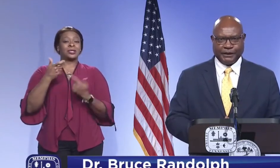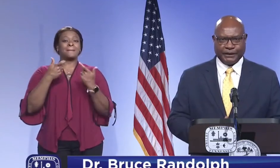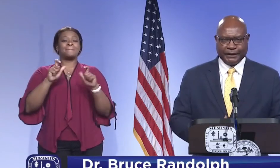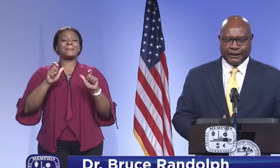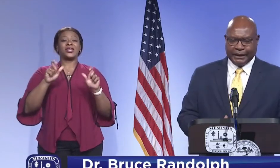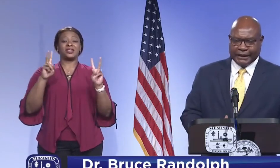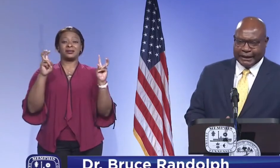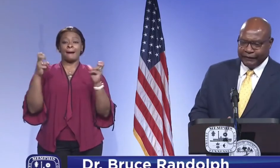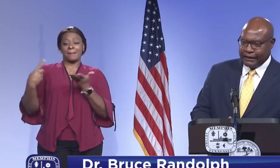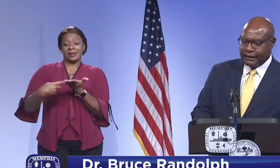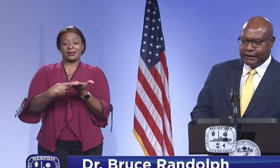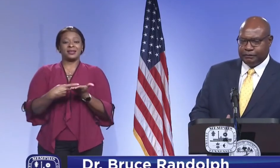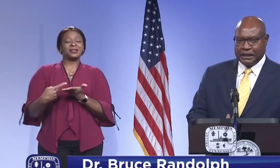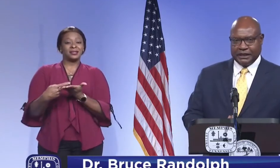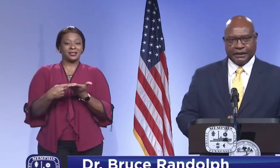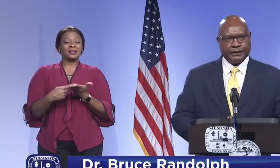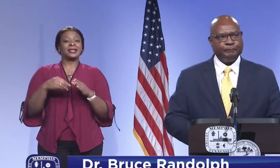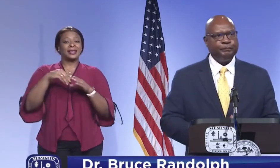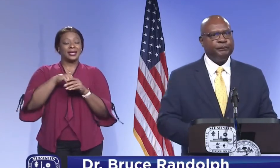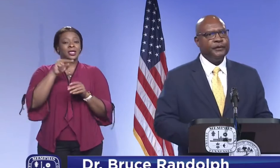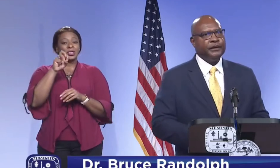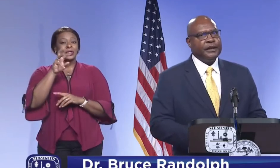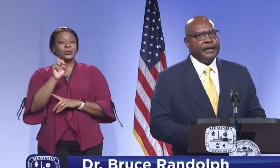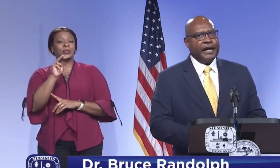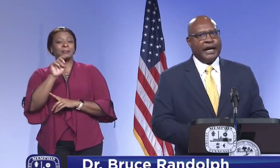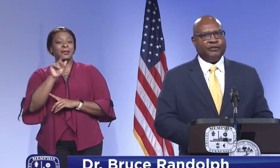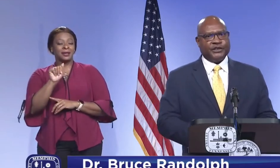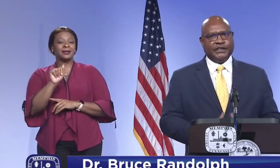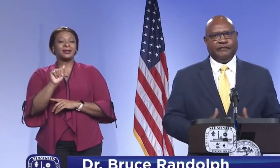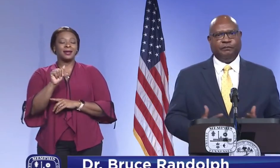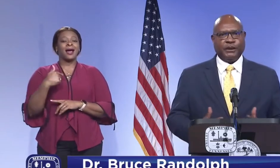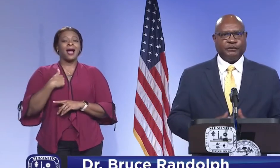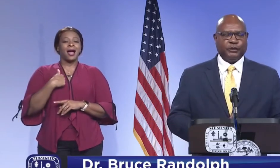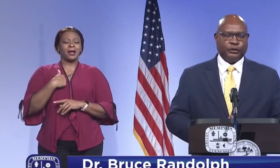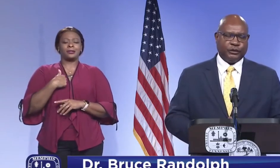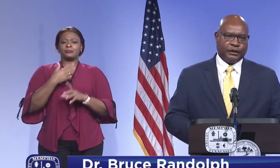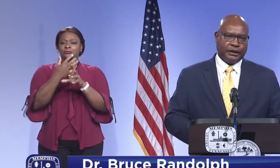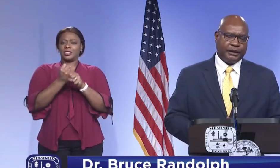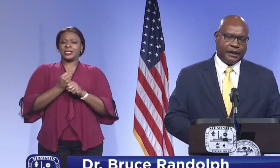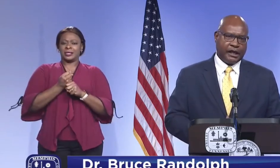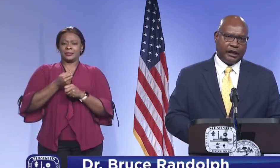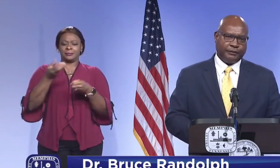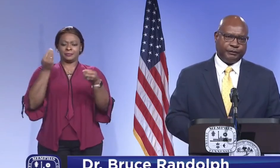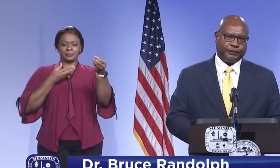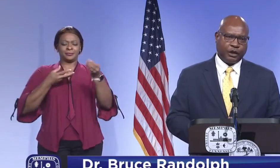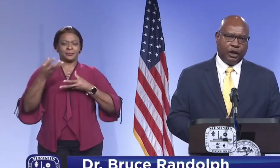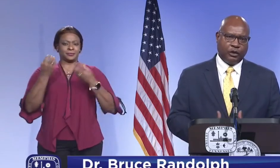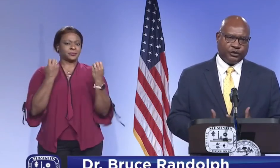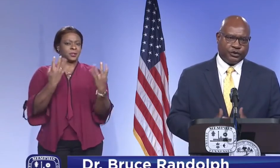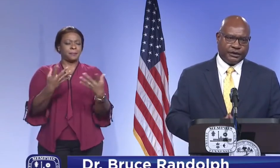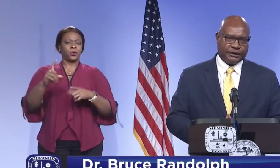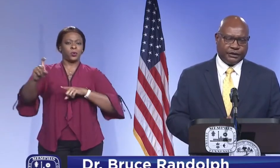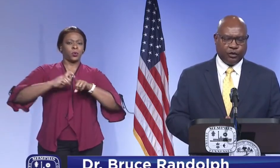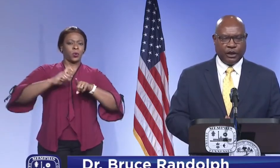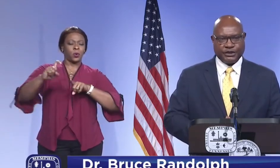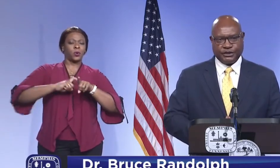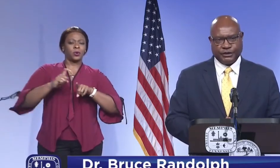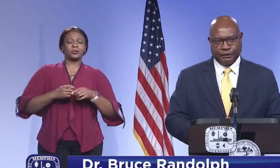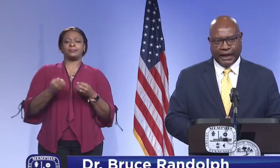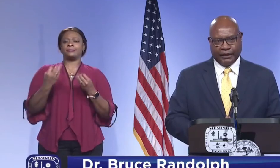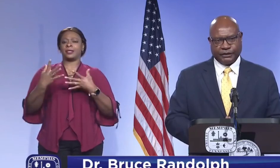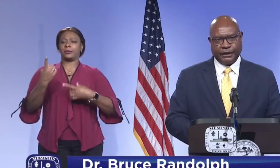topic in the media. I received multiple calls and